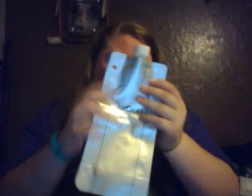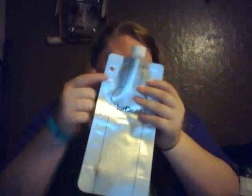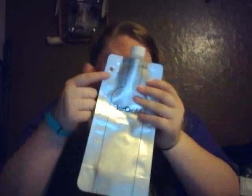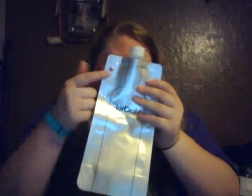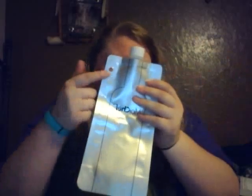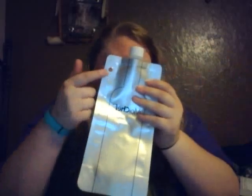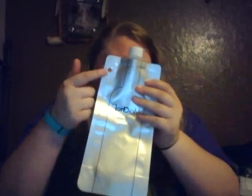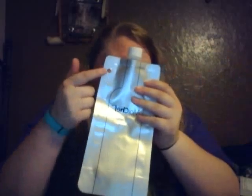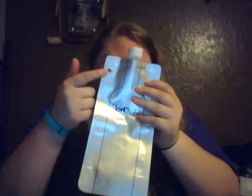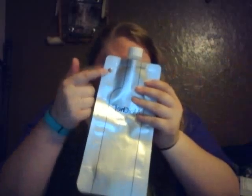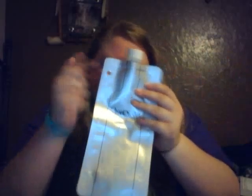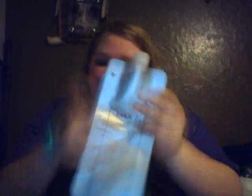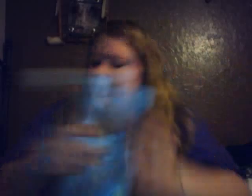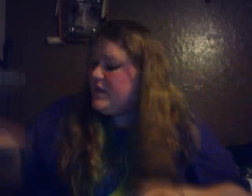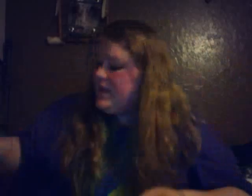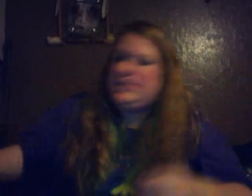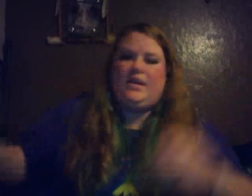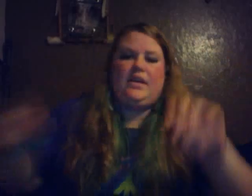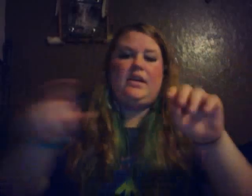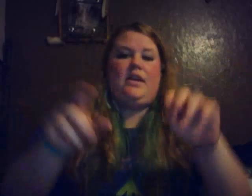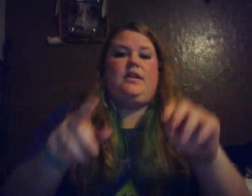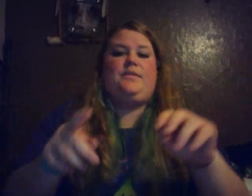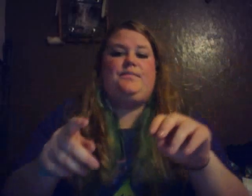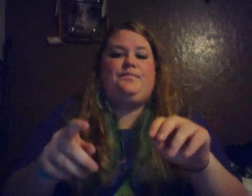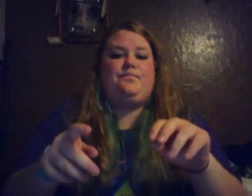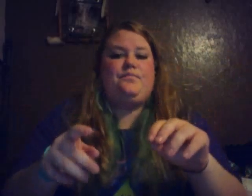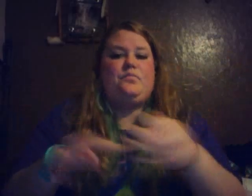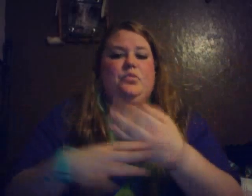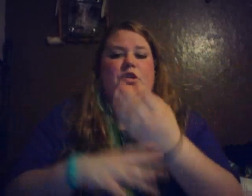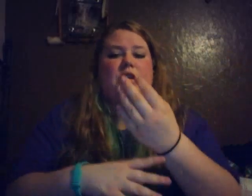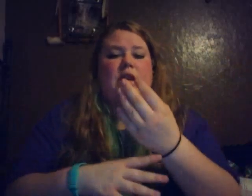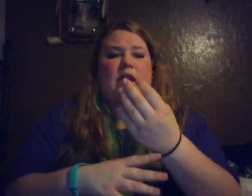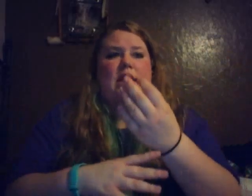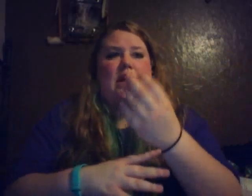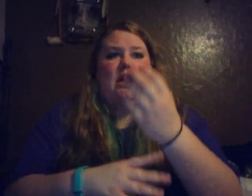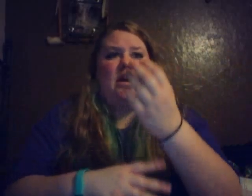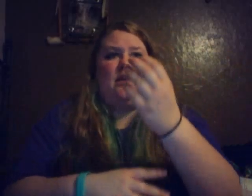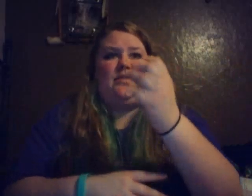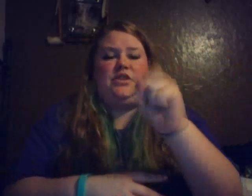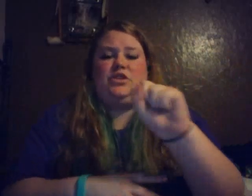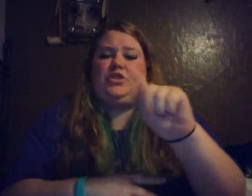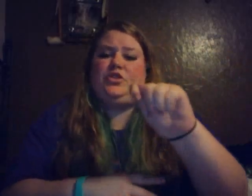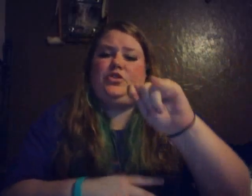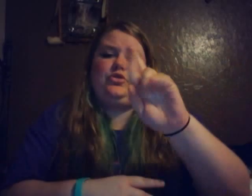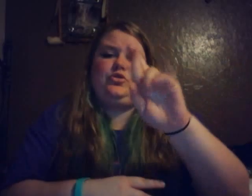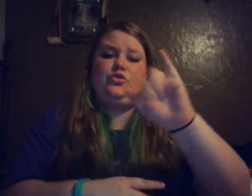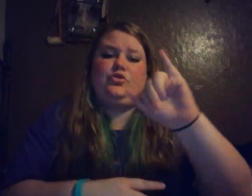or whatever in it and you kind of have to squeeze to move the